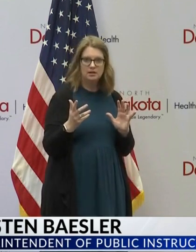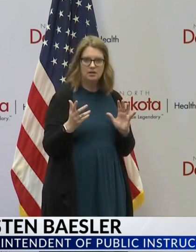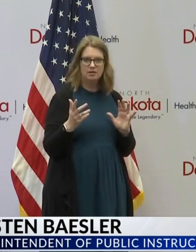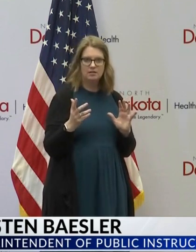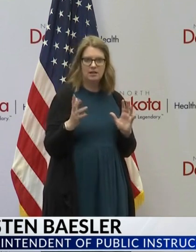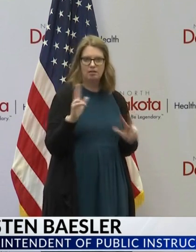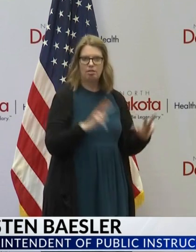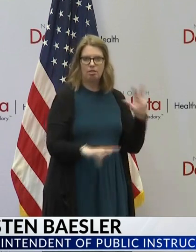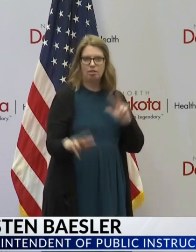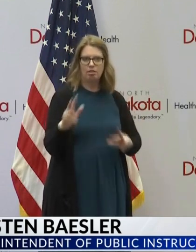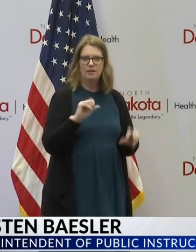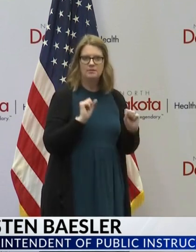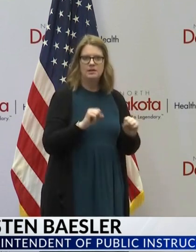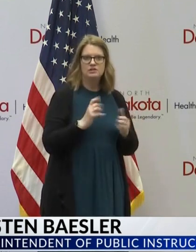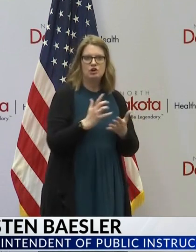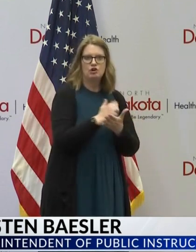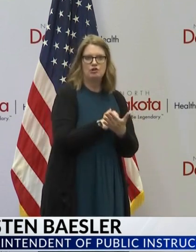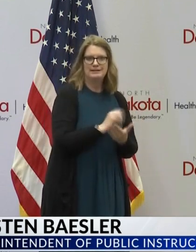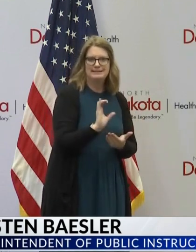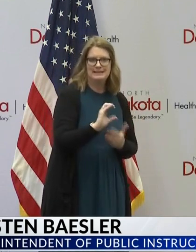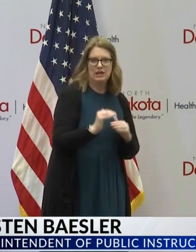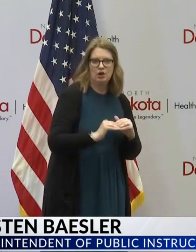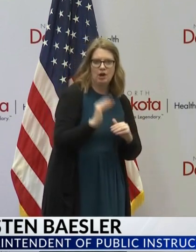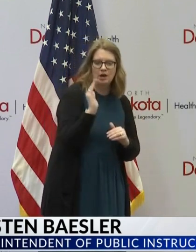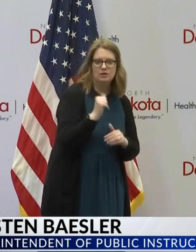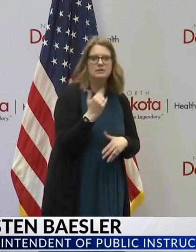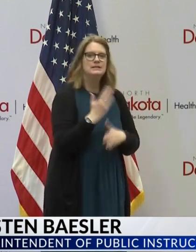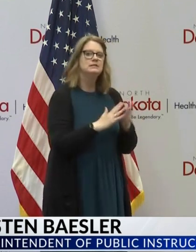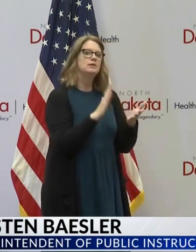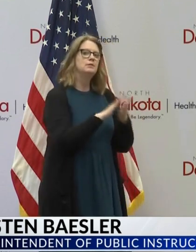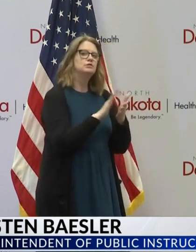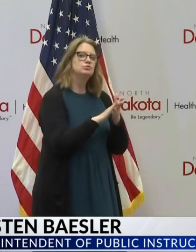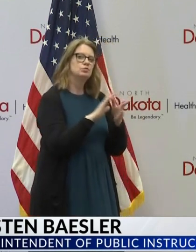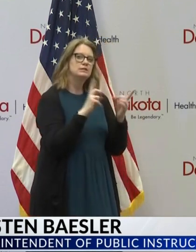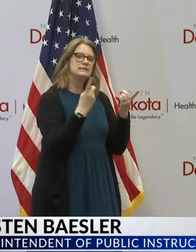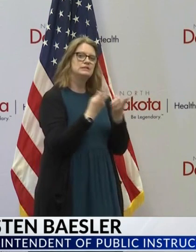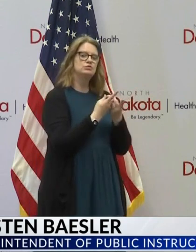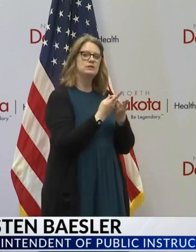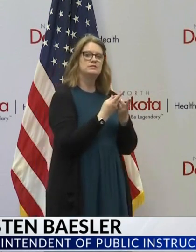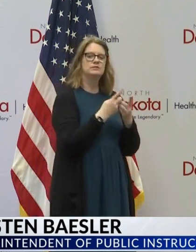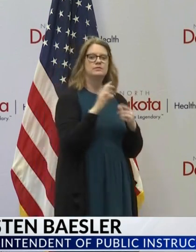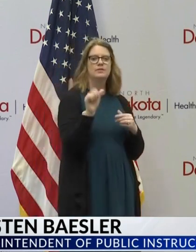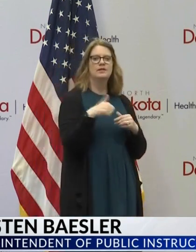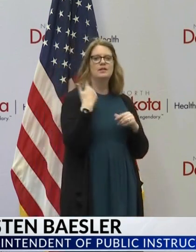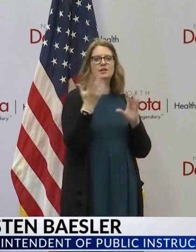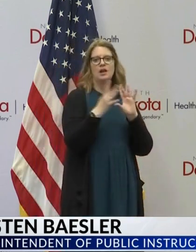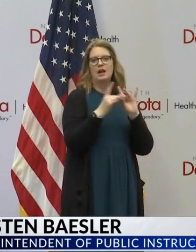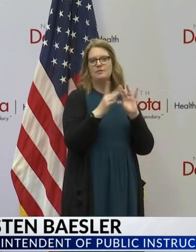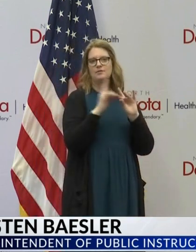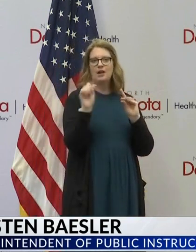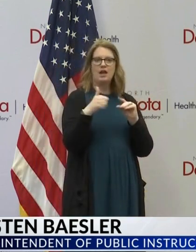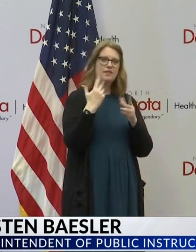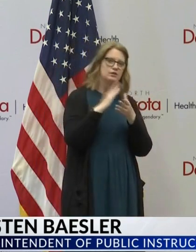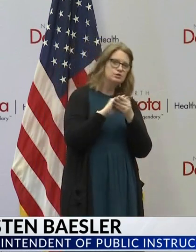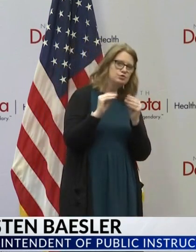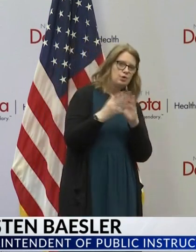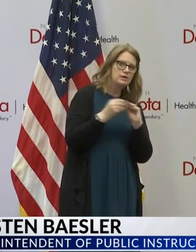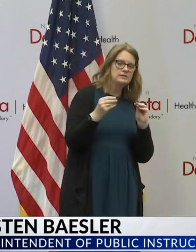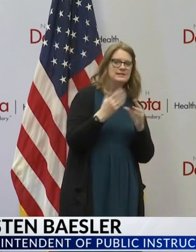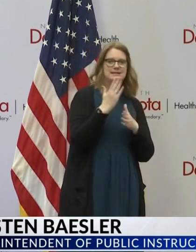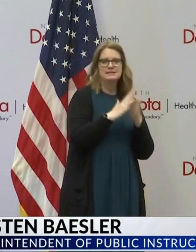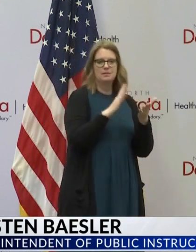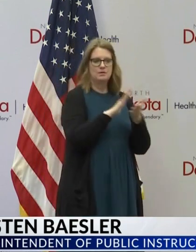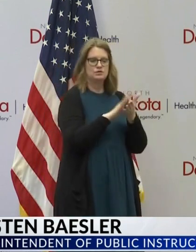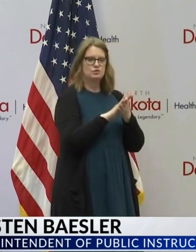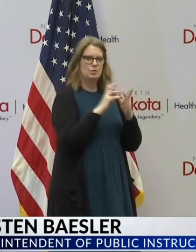a C or higher. So in some of our school districts, as you likely have heard from other commenters or other stories that you've done, some of our